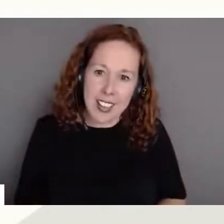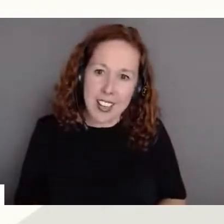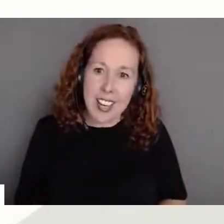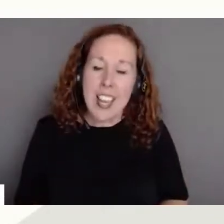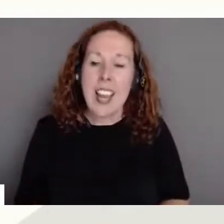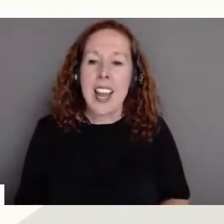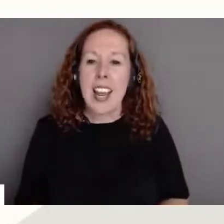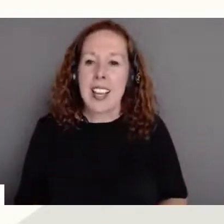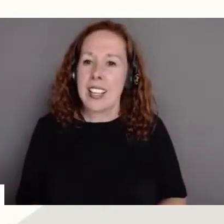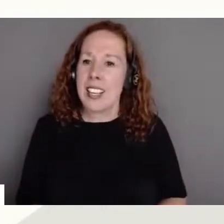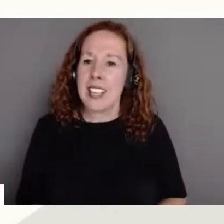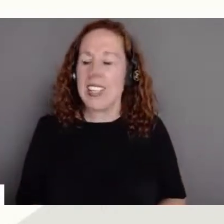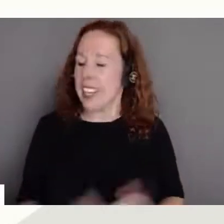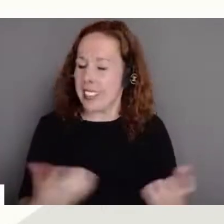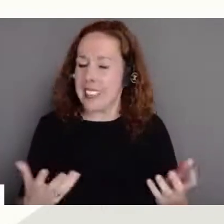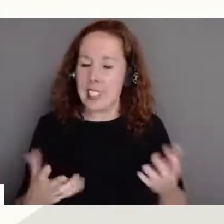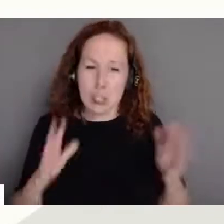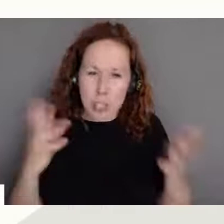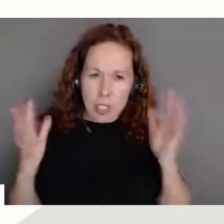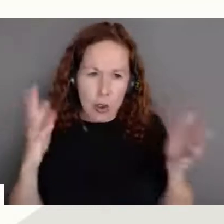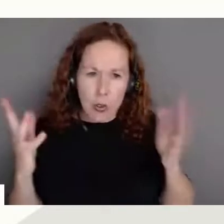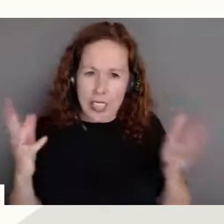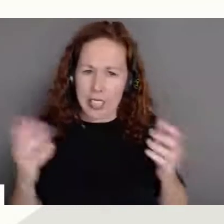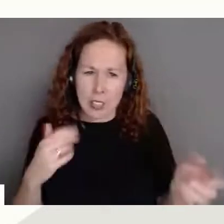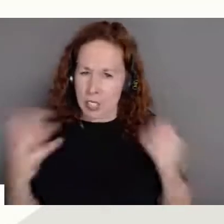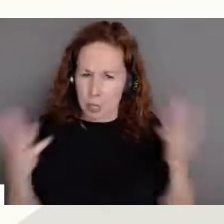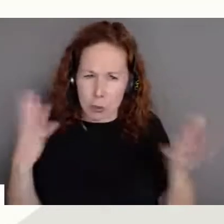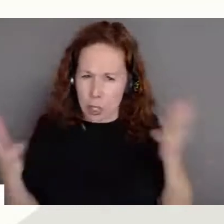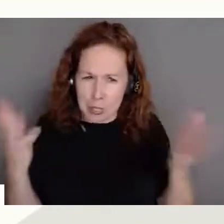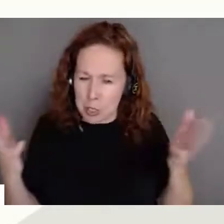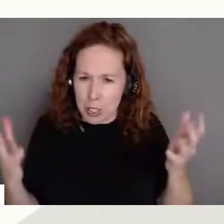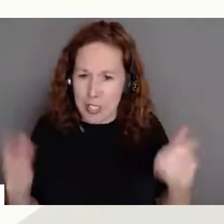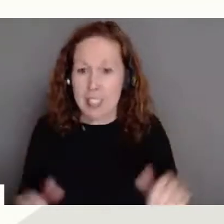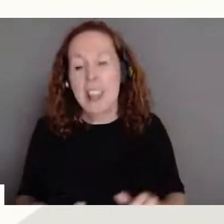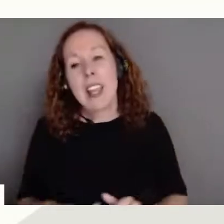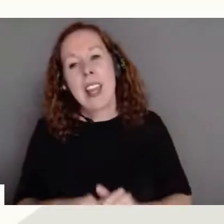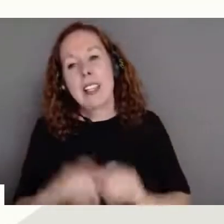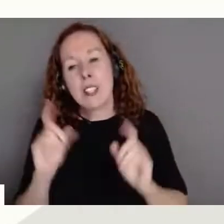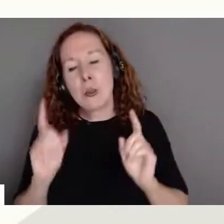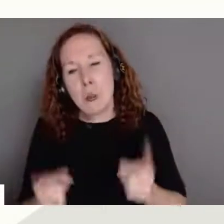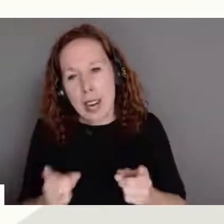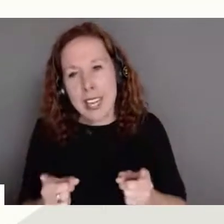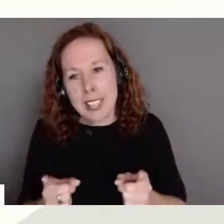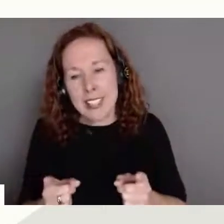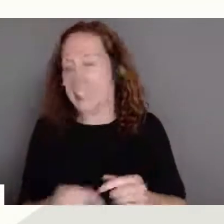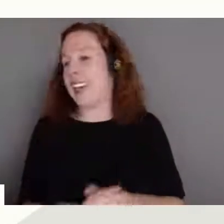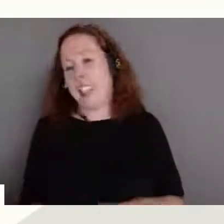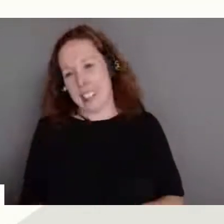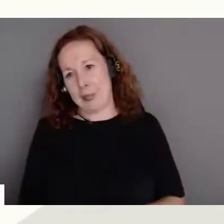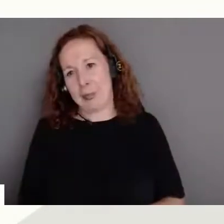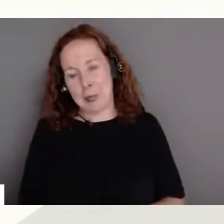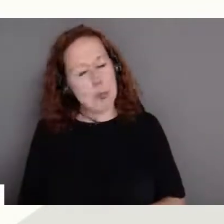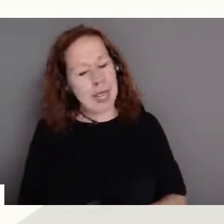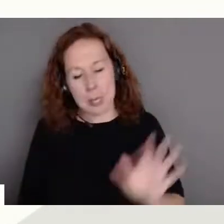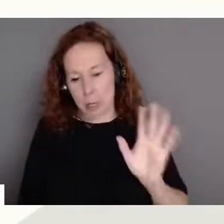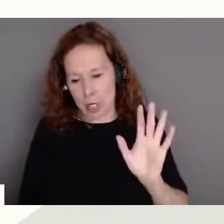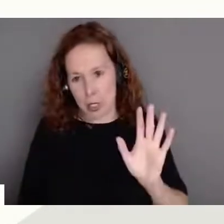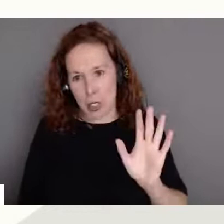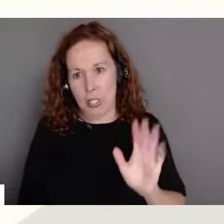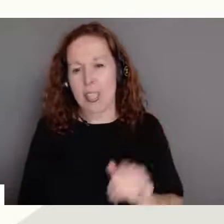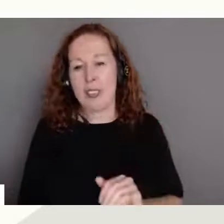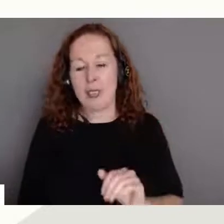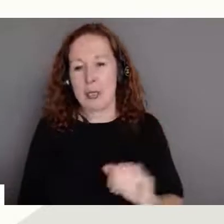say?" What? Yeah, like they'll just go, like they'll just do gestures, and so Like, my made up yeah, gestures. made